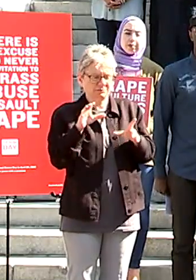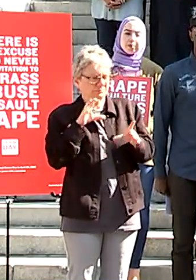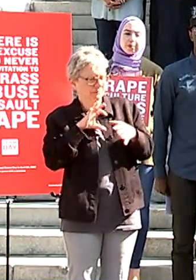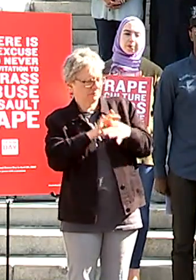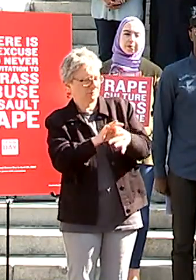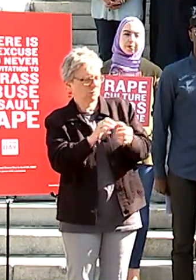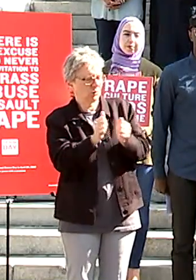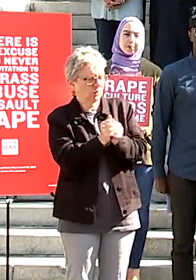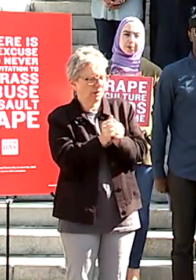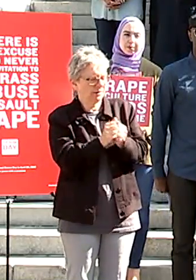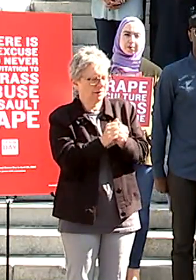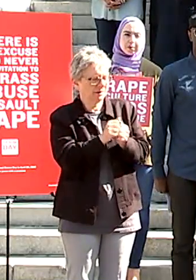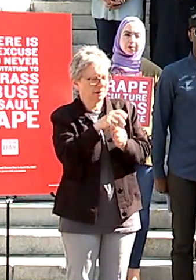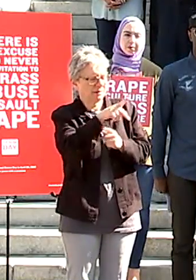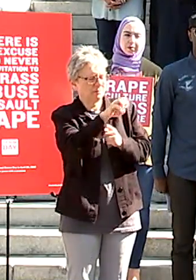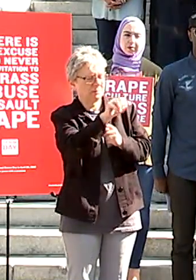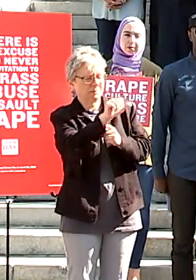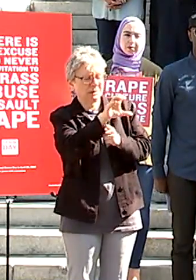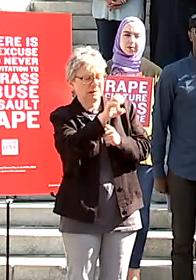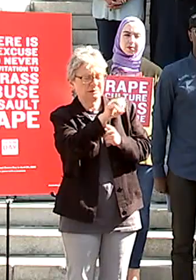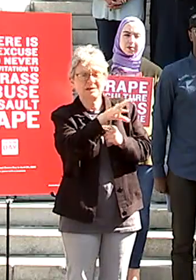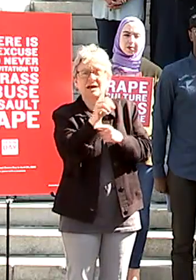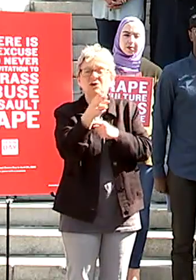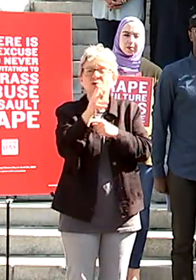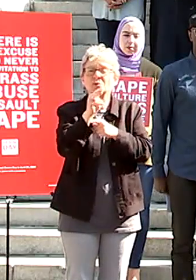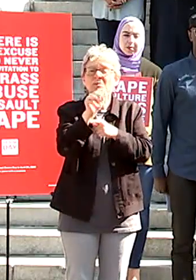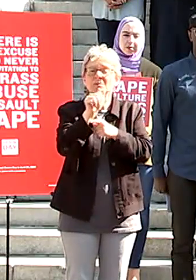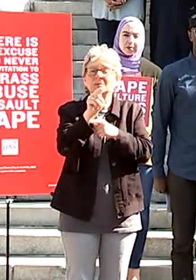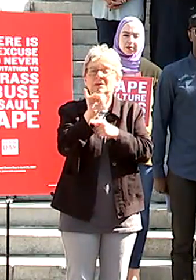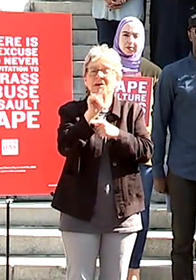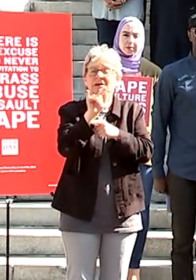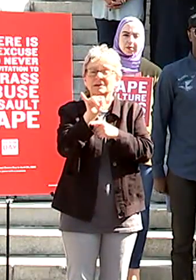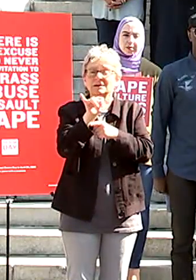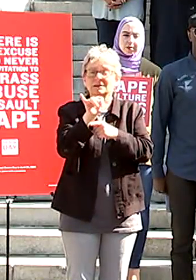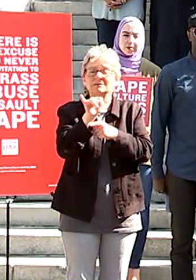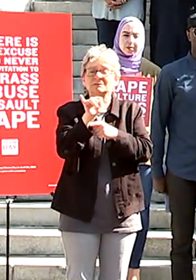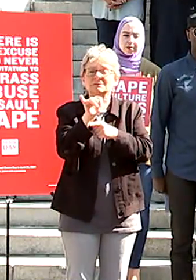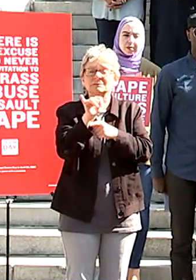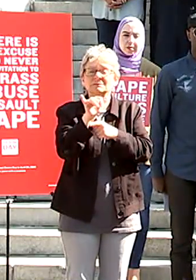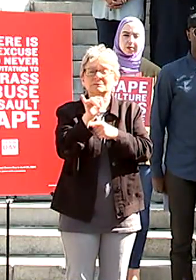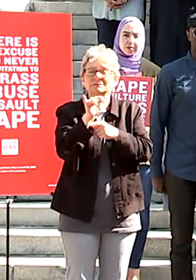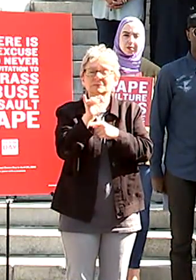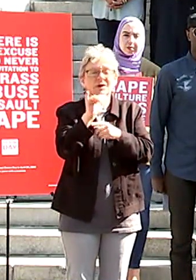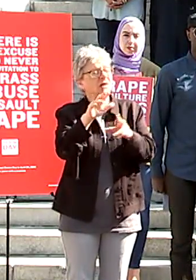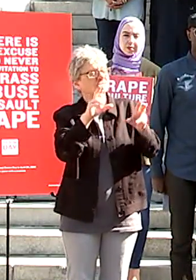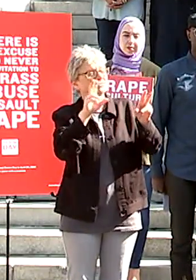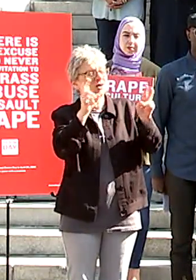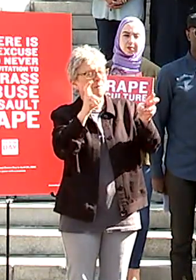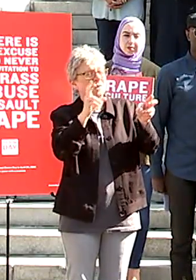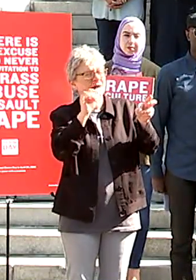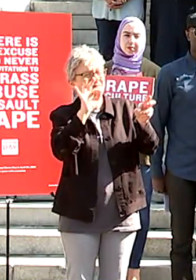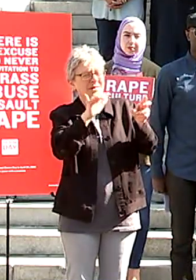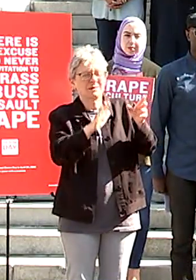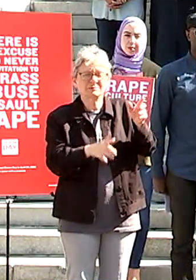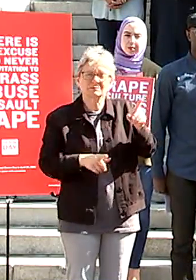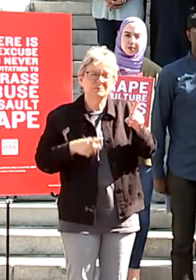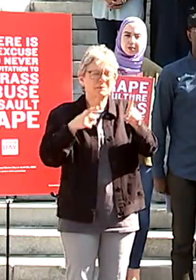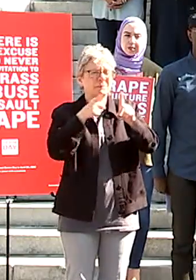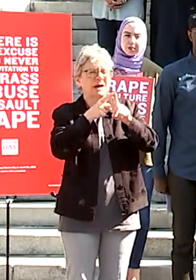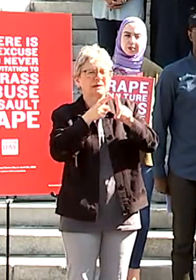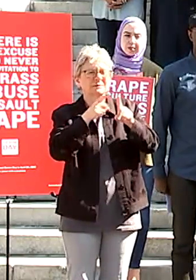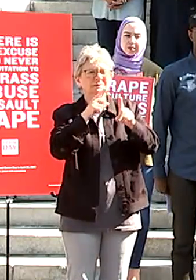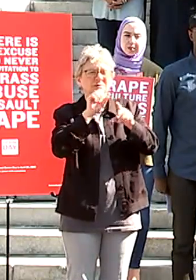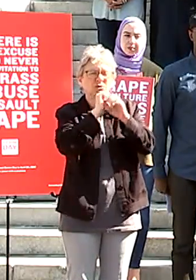do with peace and humanity being the topic of the main